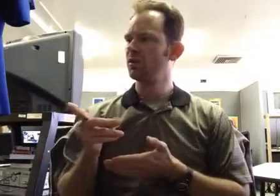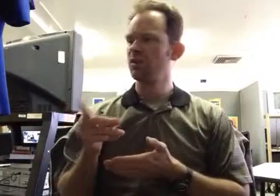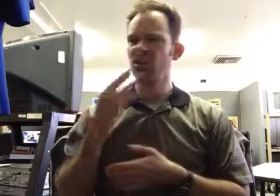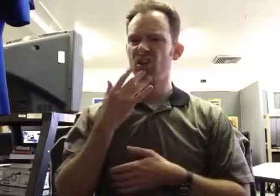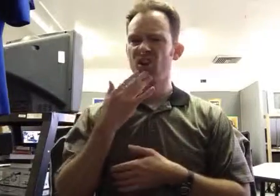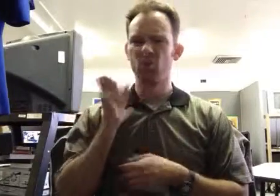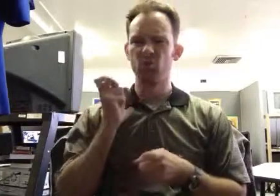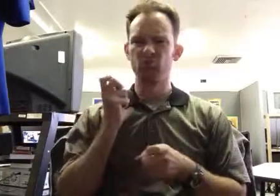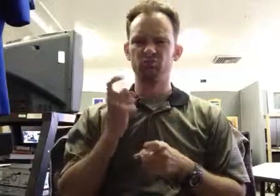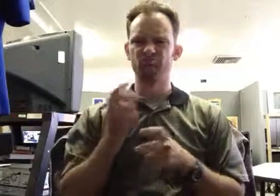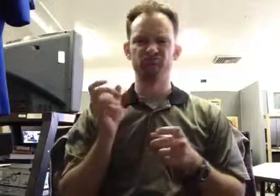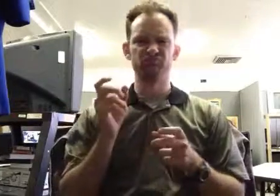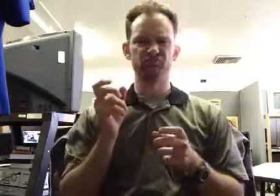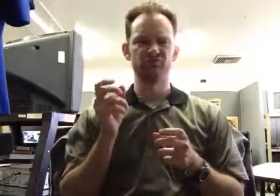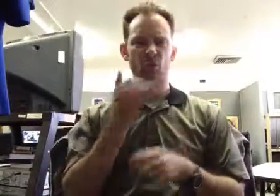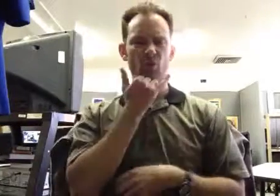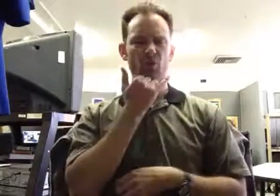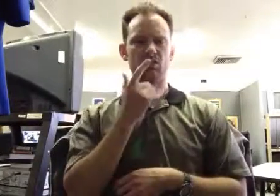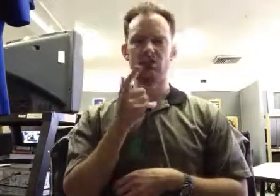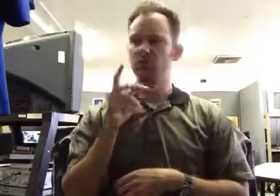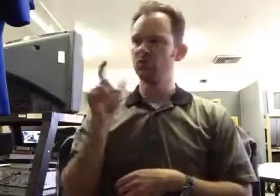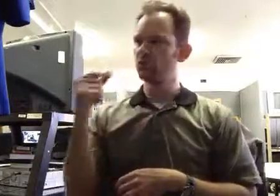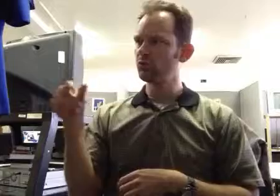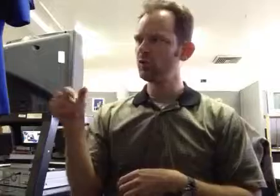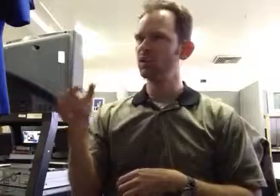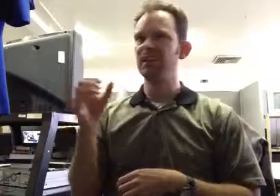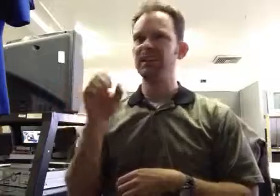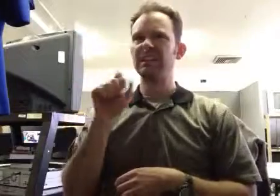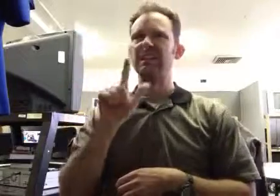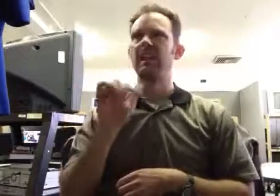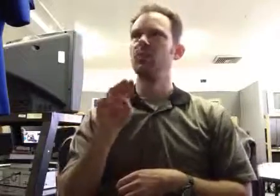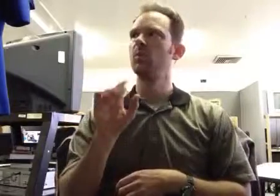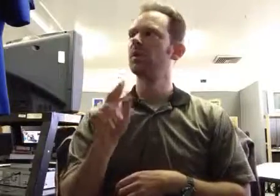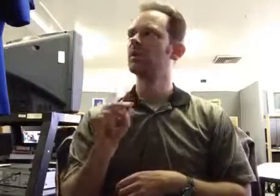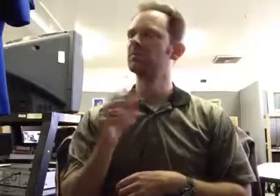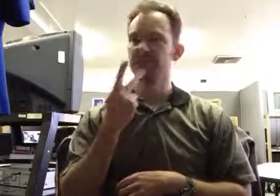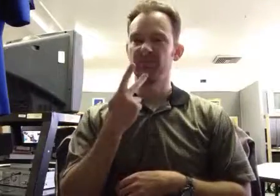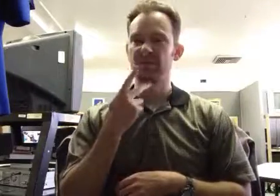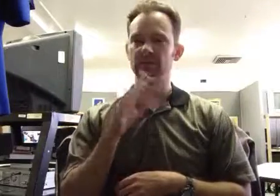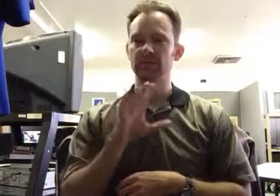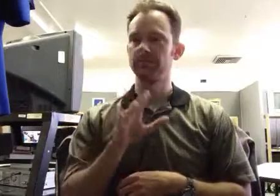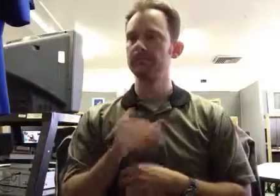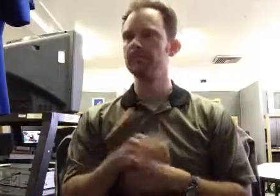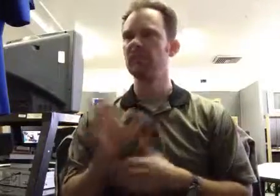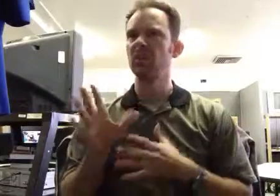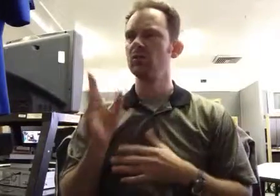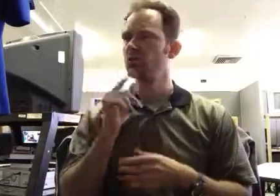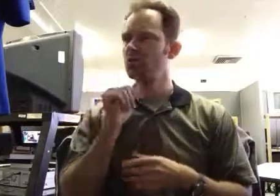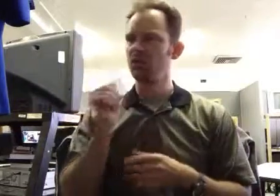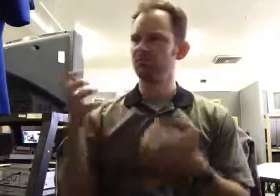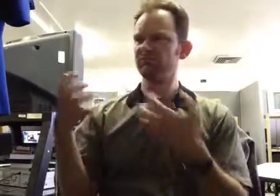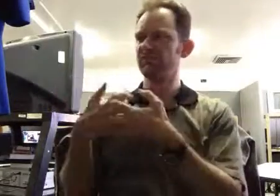towels? She went back out. She didn't say a word to Annie. Instead, the next day, she went to the rectory, knocked on the